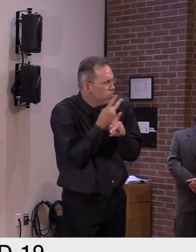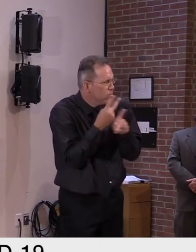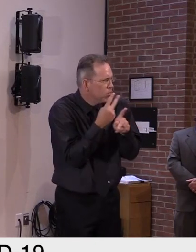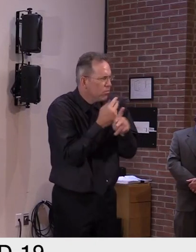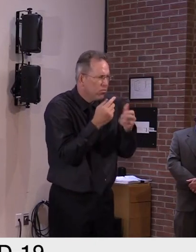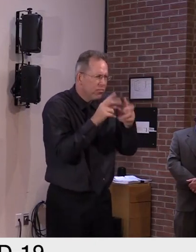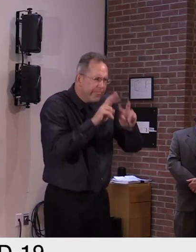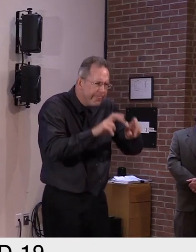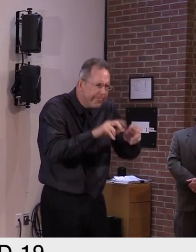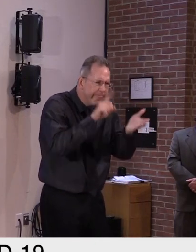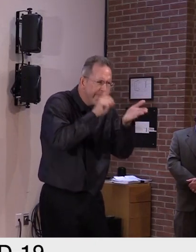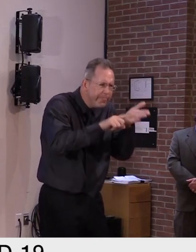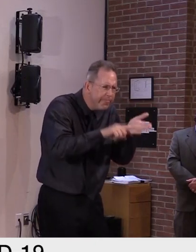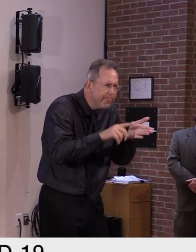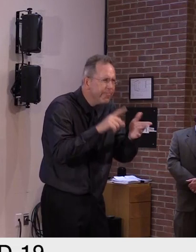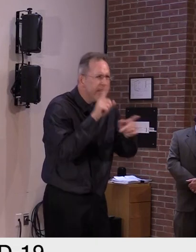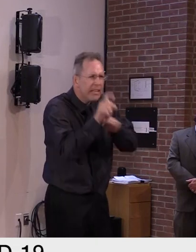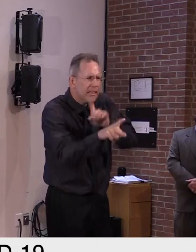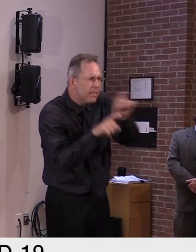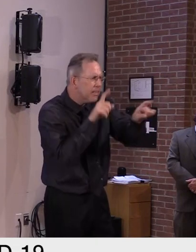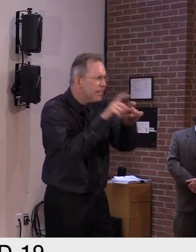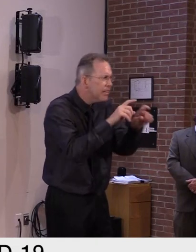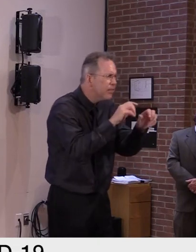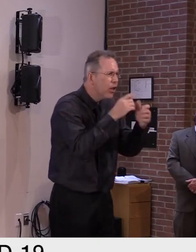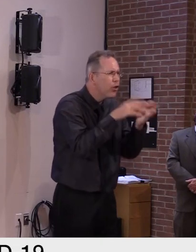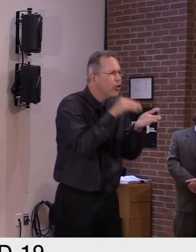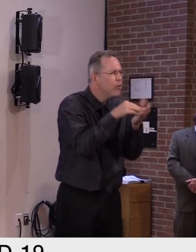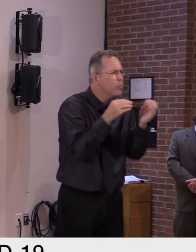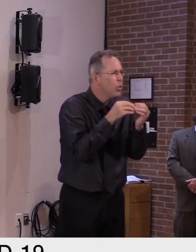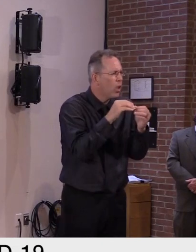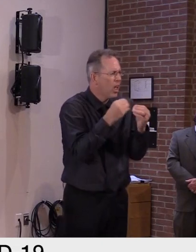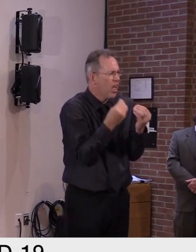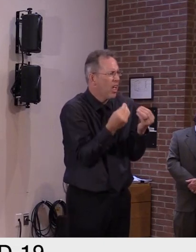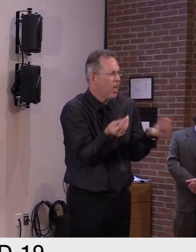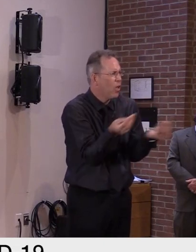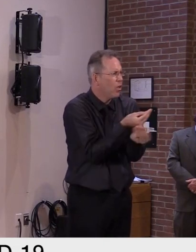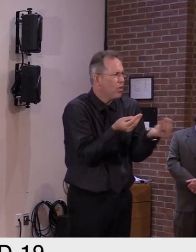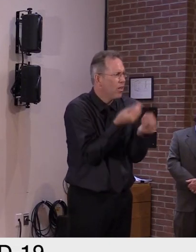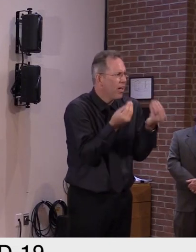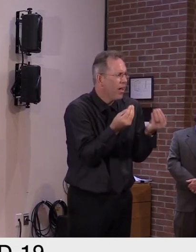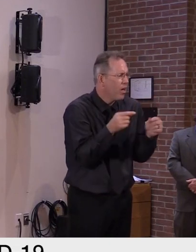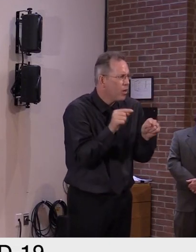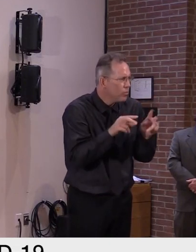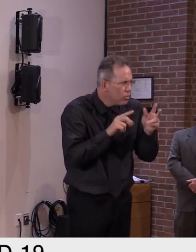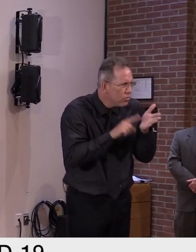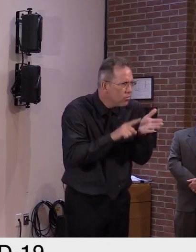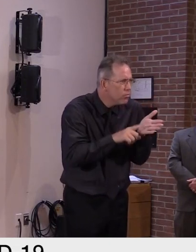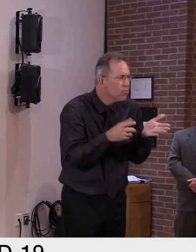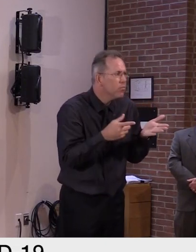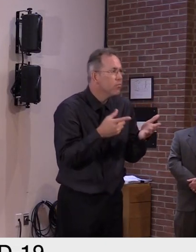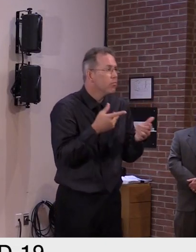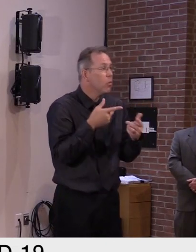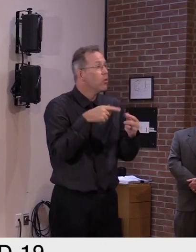again, even when we opened schools, we said this was a possibility.